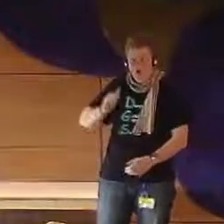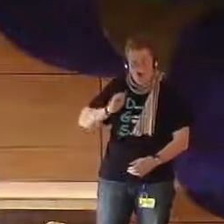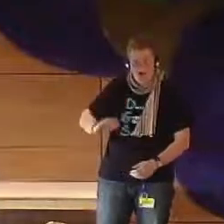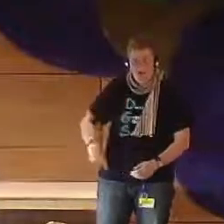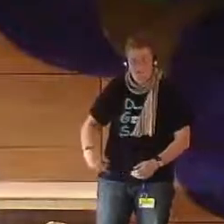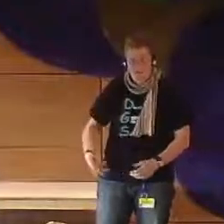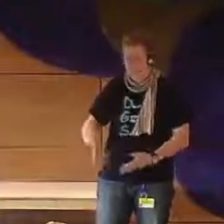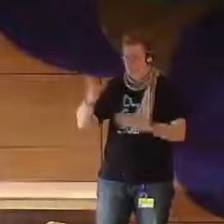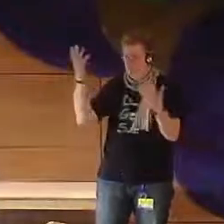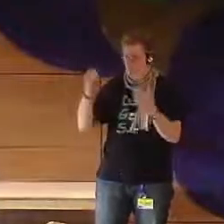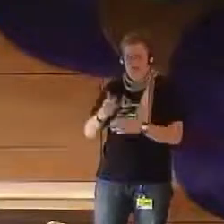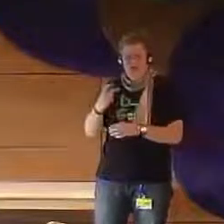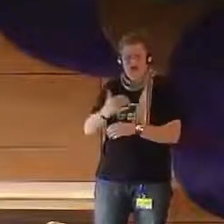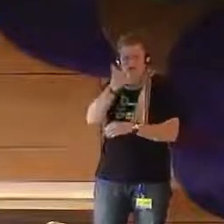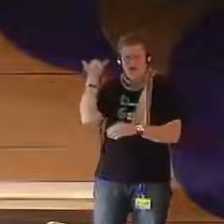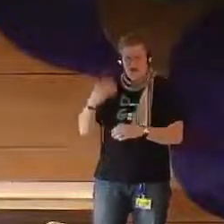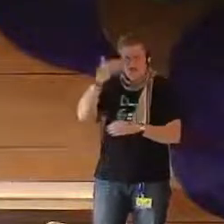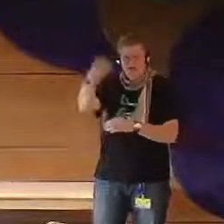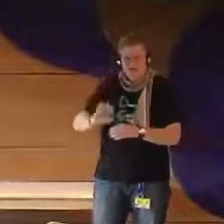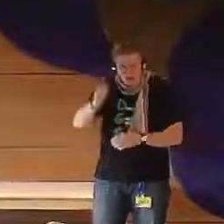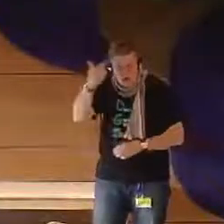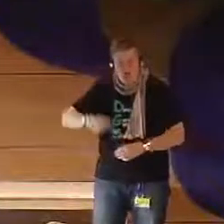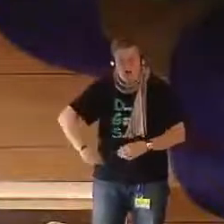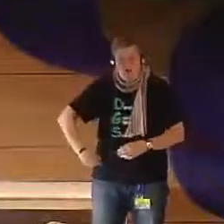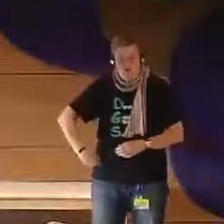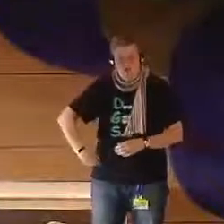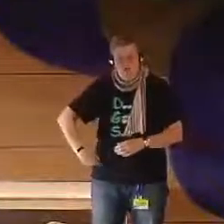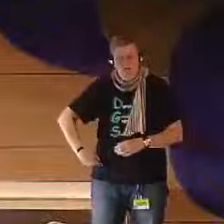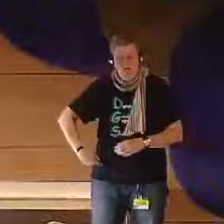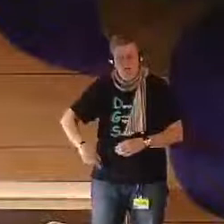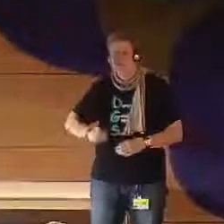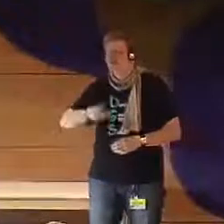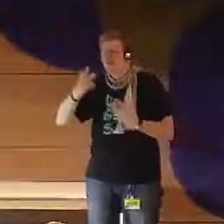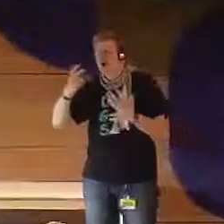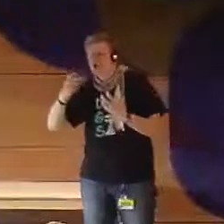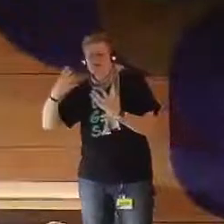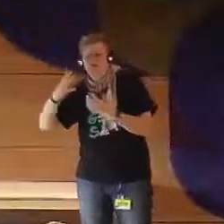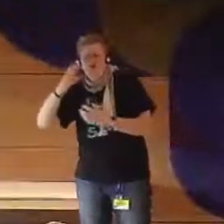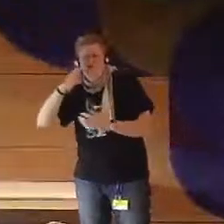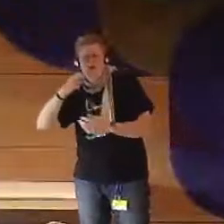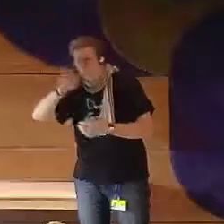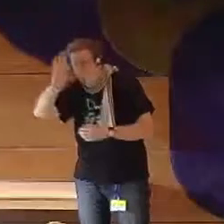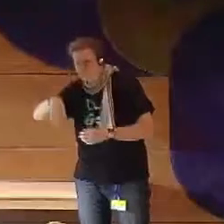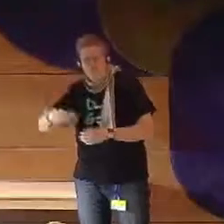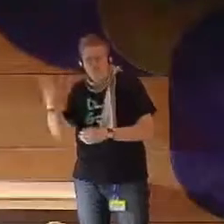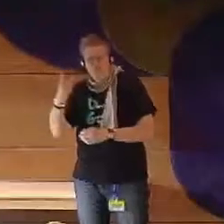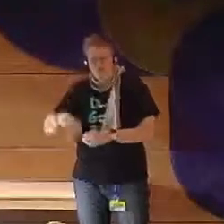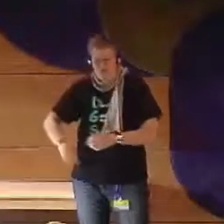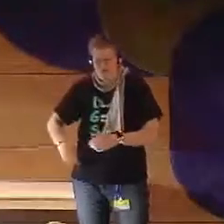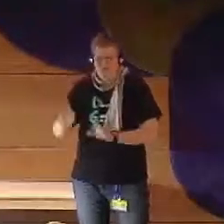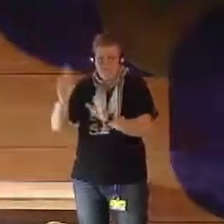you'll need another hip replacement when you're 45, and each time you put the hip replacement in, it'll get more and more